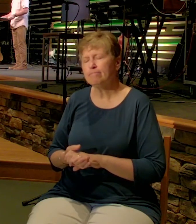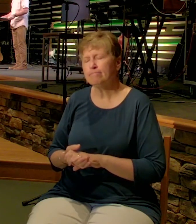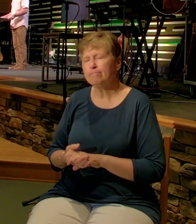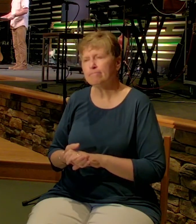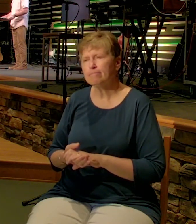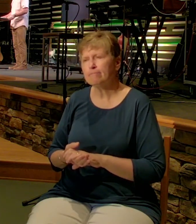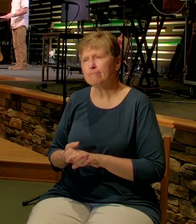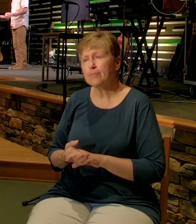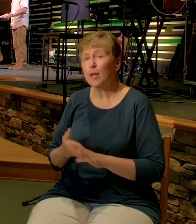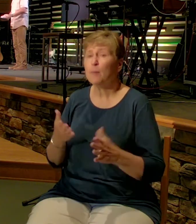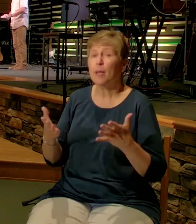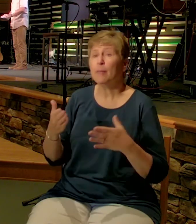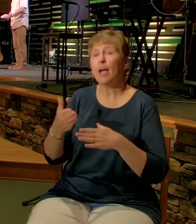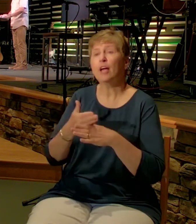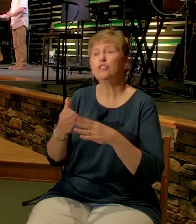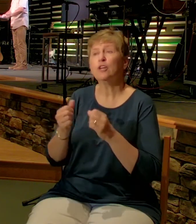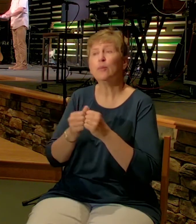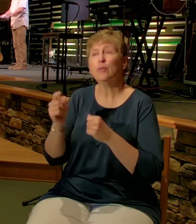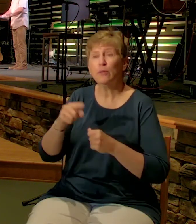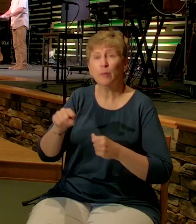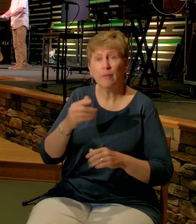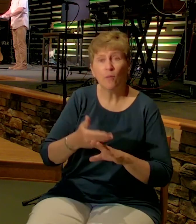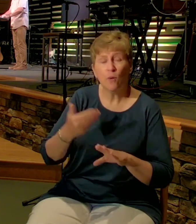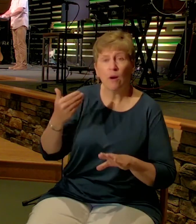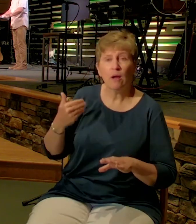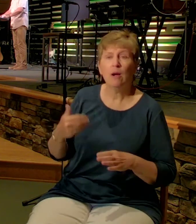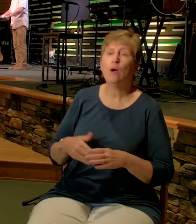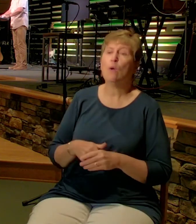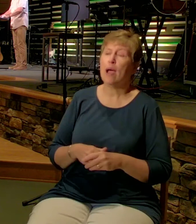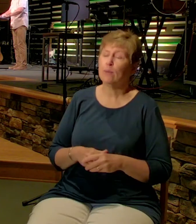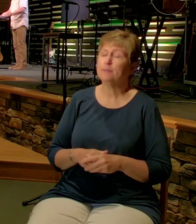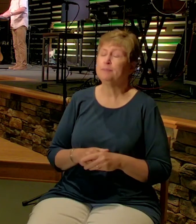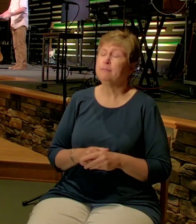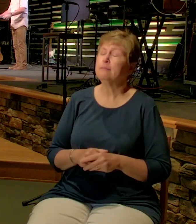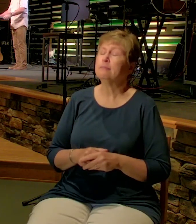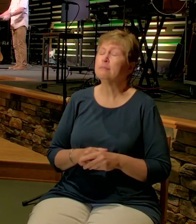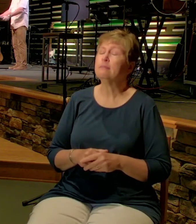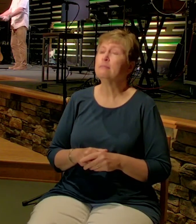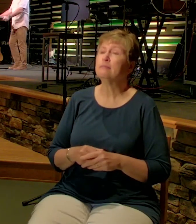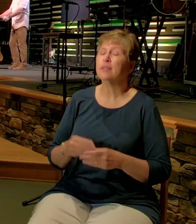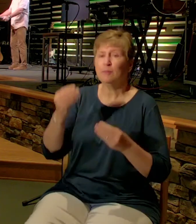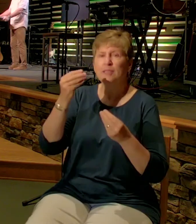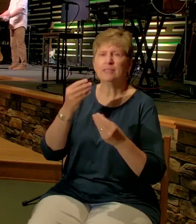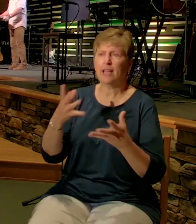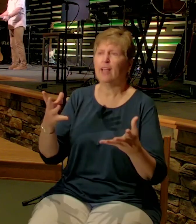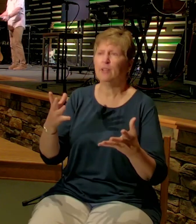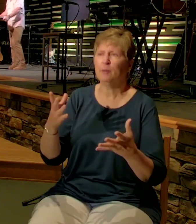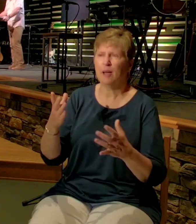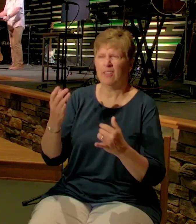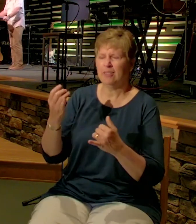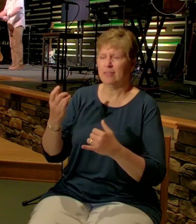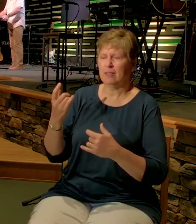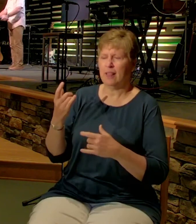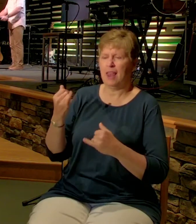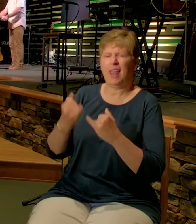And maybe I've shared this with you before, but can I just tell you about the last time I heard from my dad?